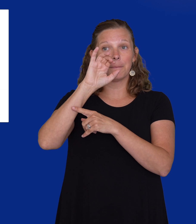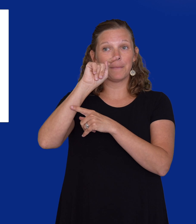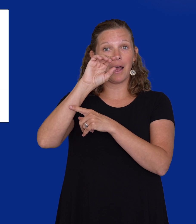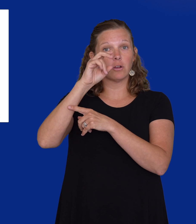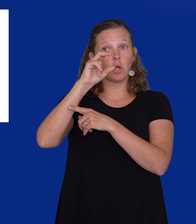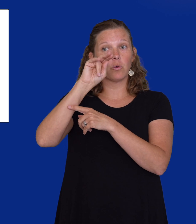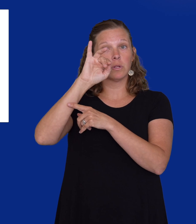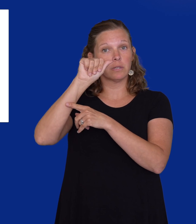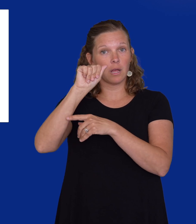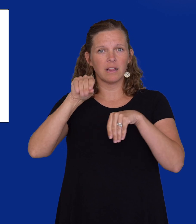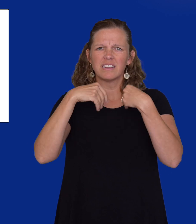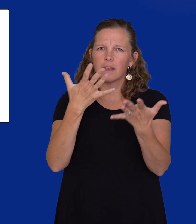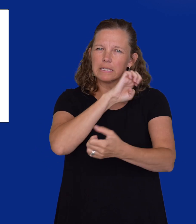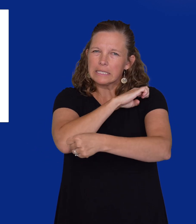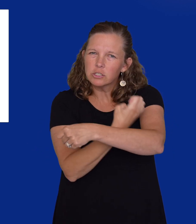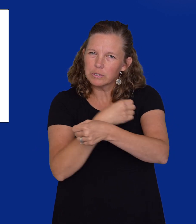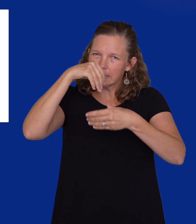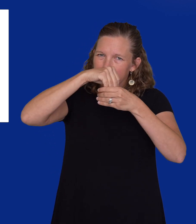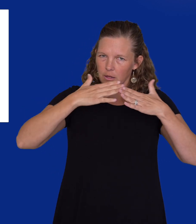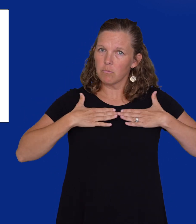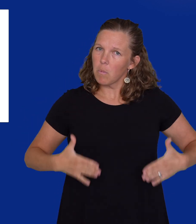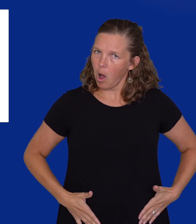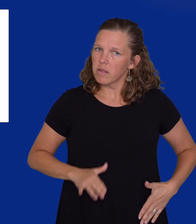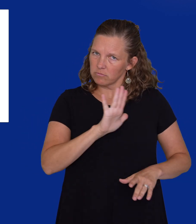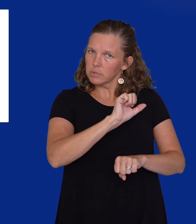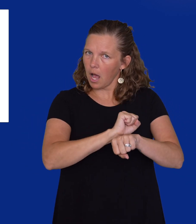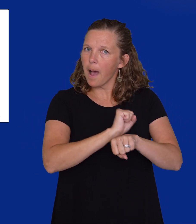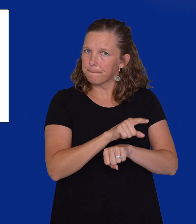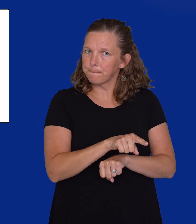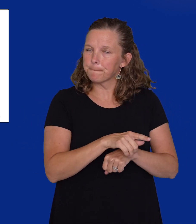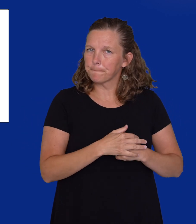The mitochondria supply energy to our body.